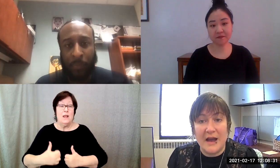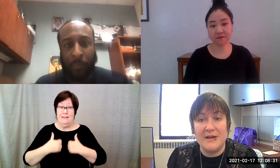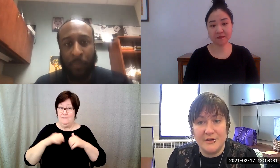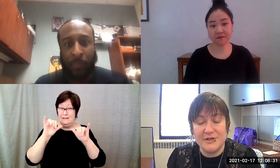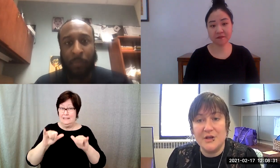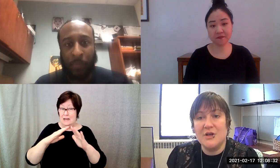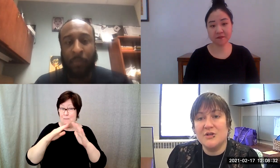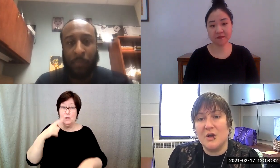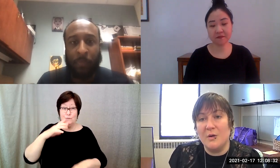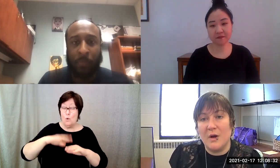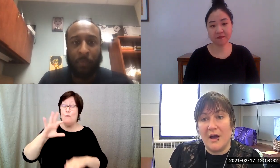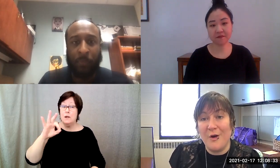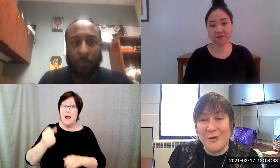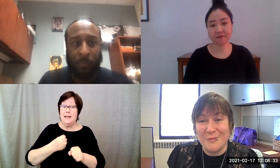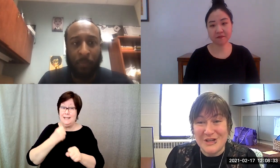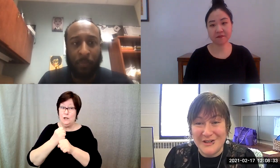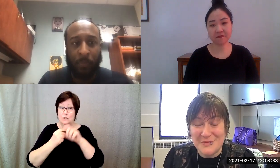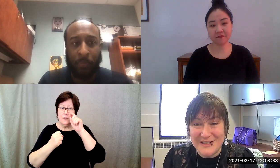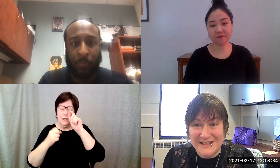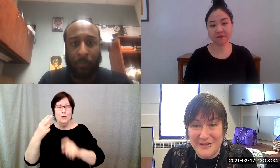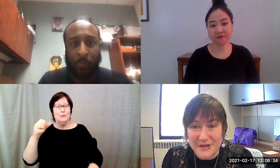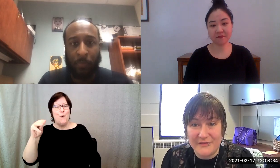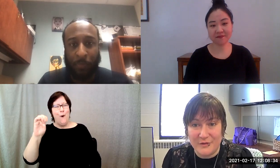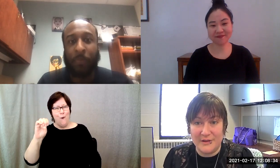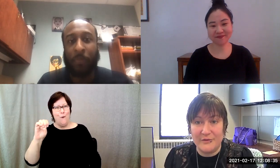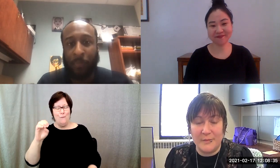over 9 years. So home changed pretty